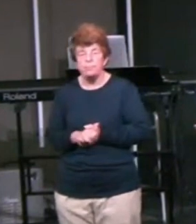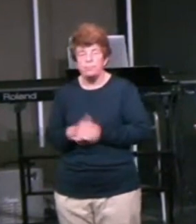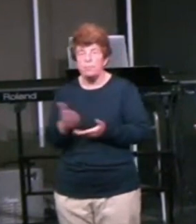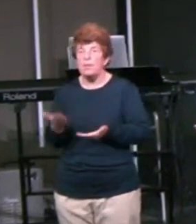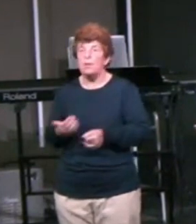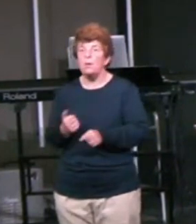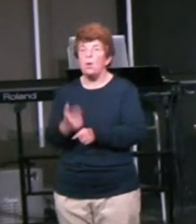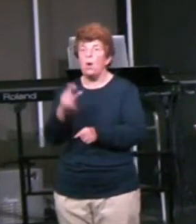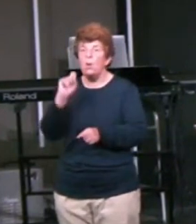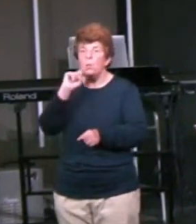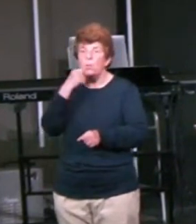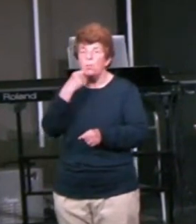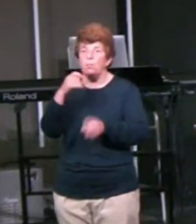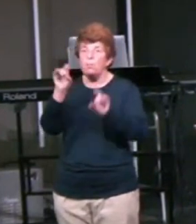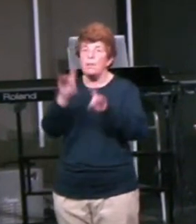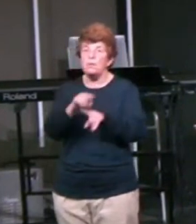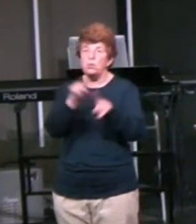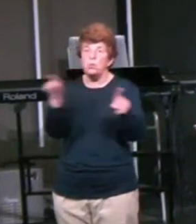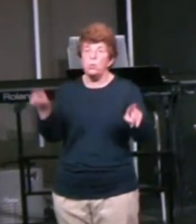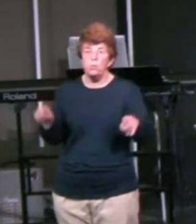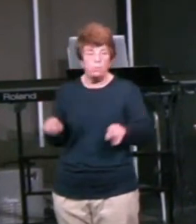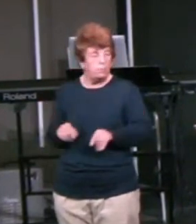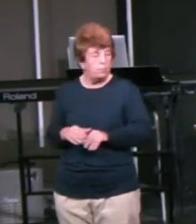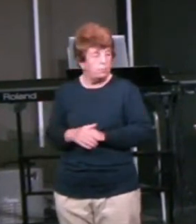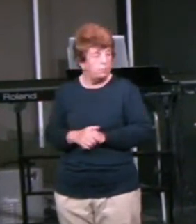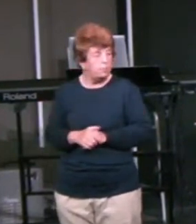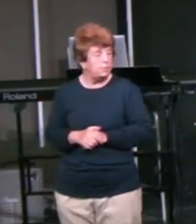And God will bless you.